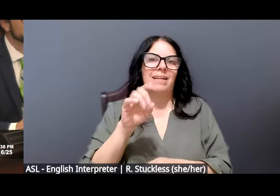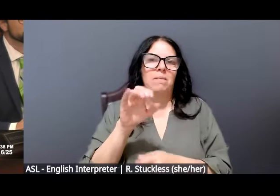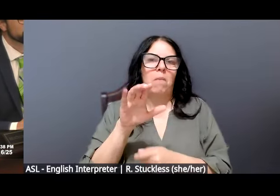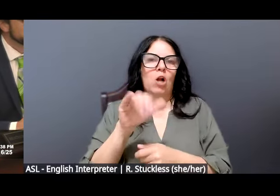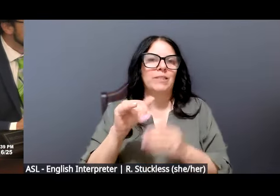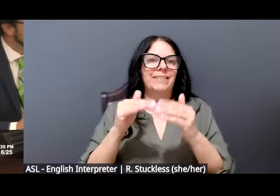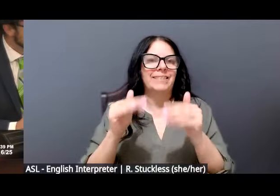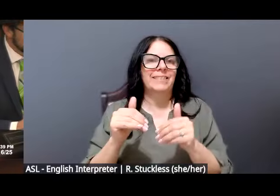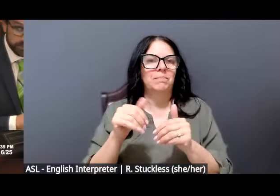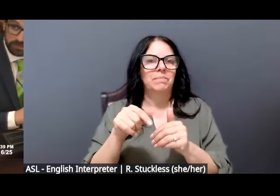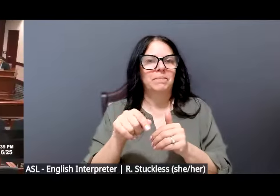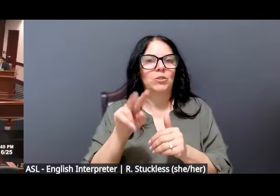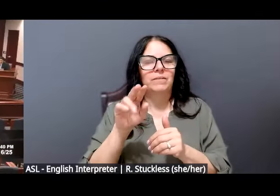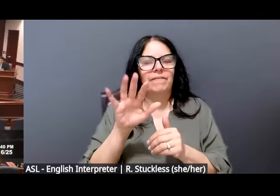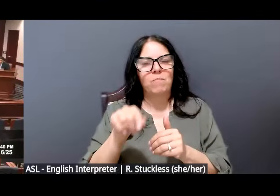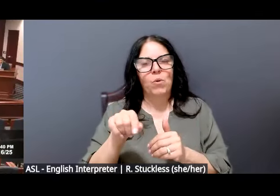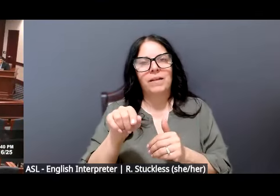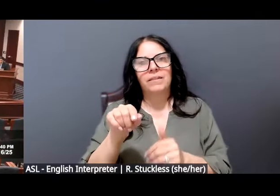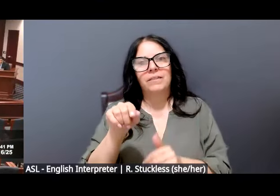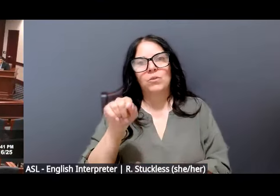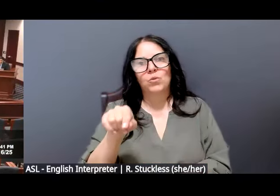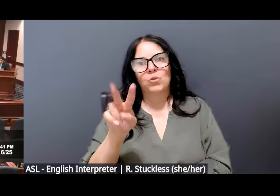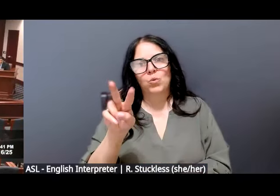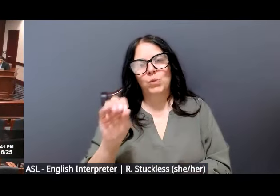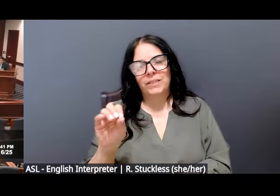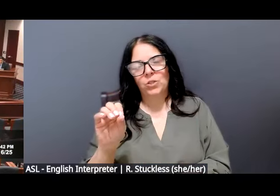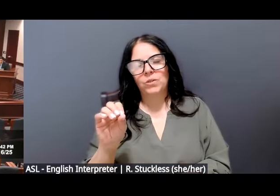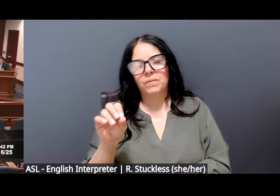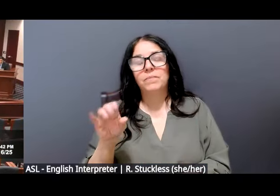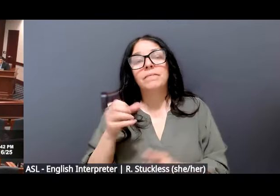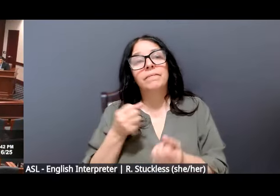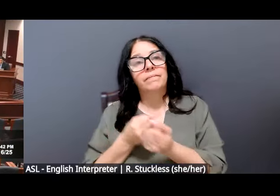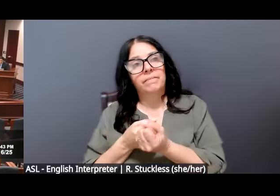Michigan. Support. All in favor? Aye.